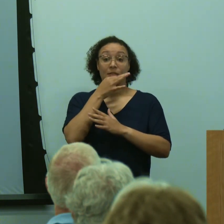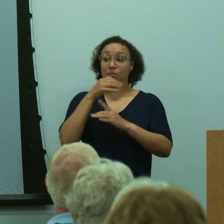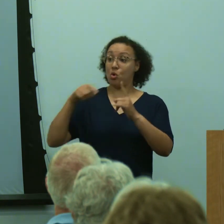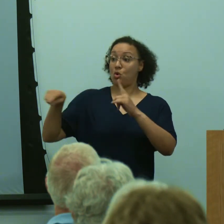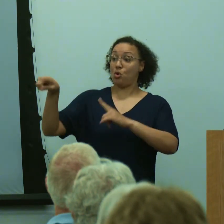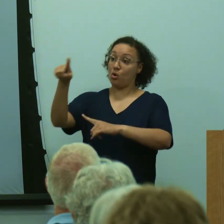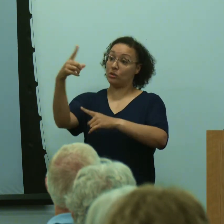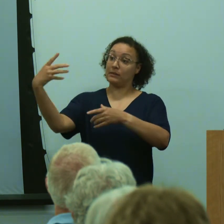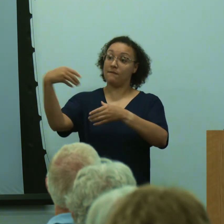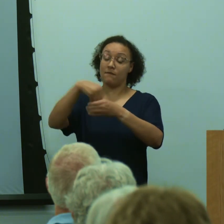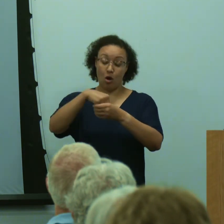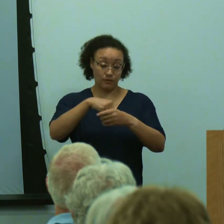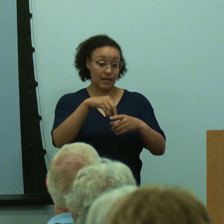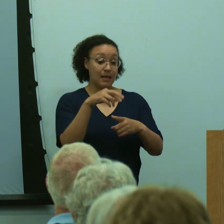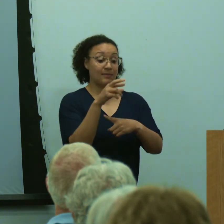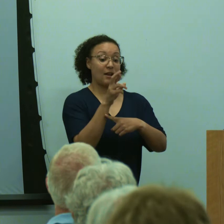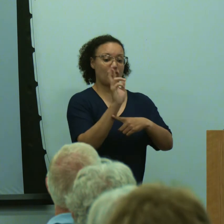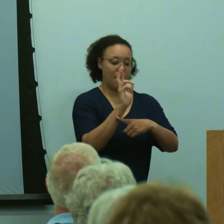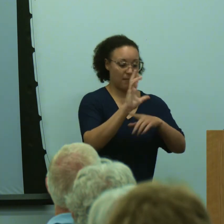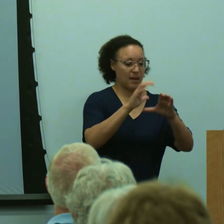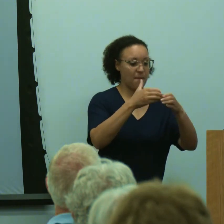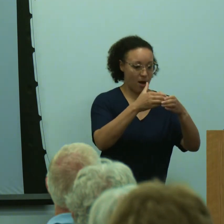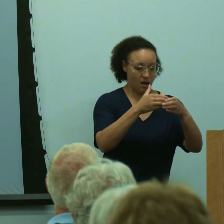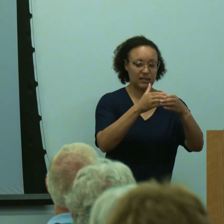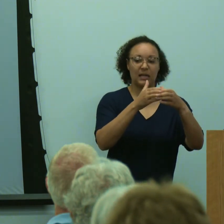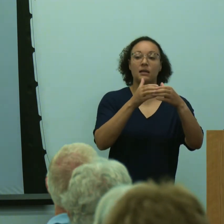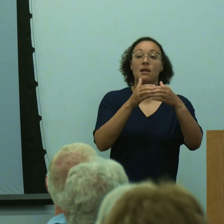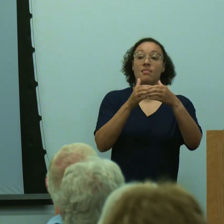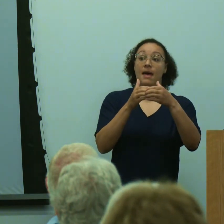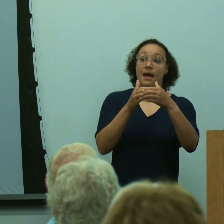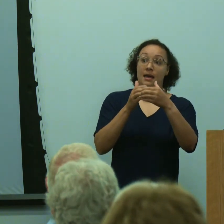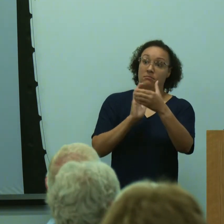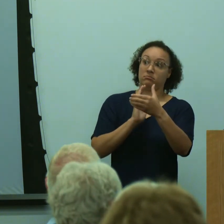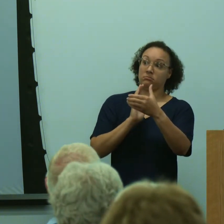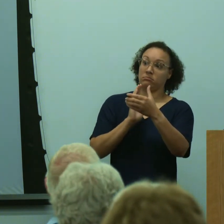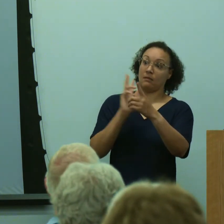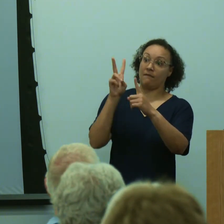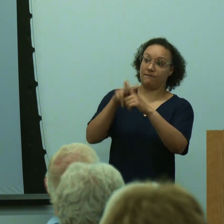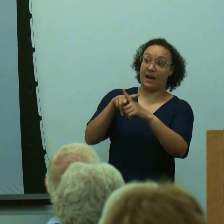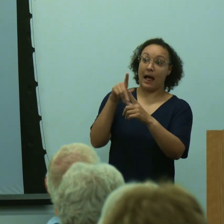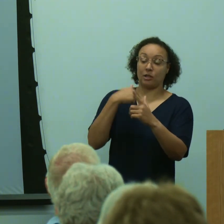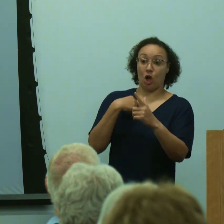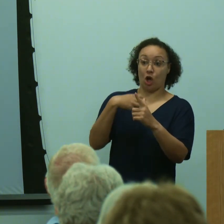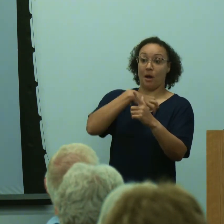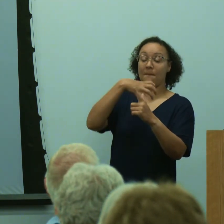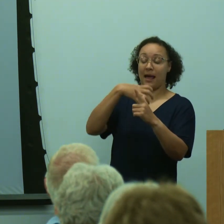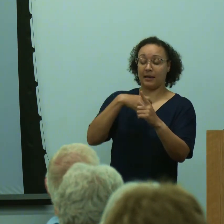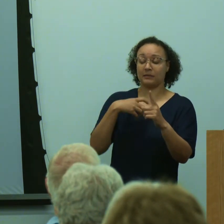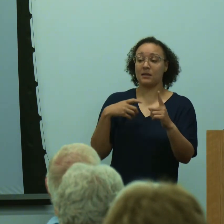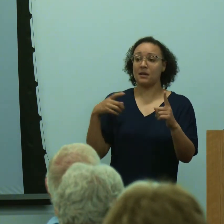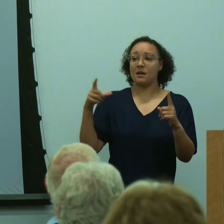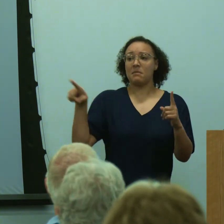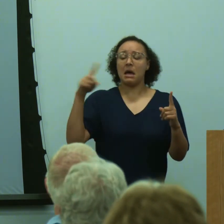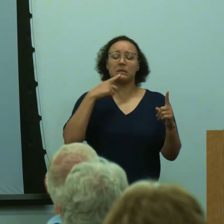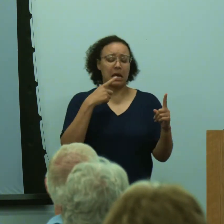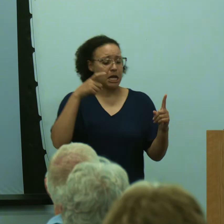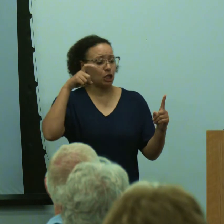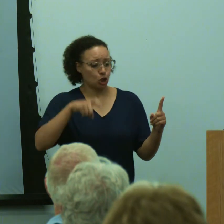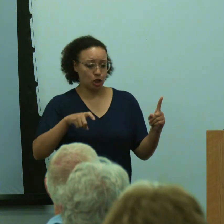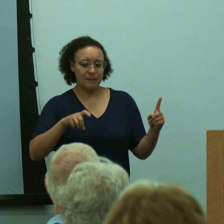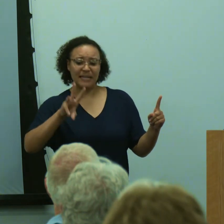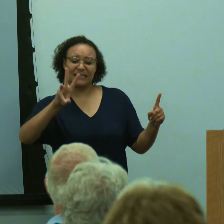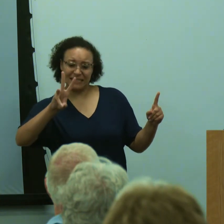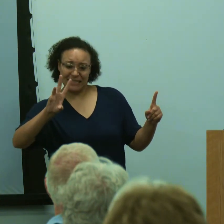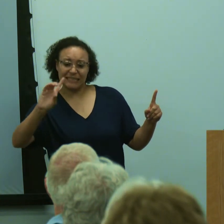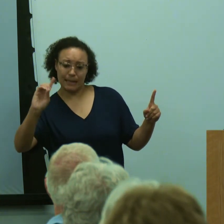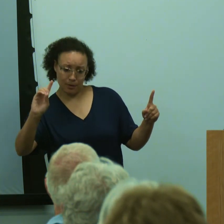Democratic Party did file a complaint, but they provided a significant amount of evidence, they suggested that it really should have looked more like 6